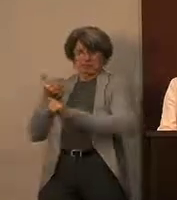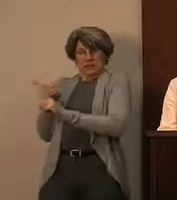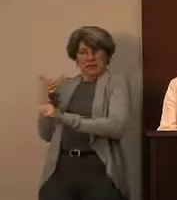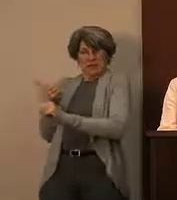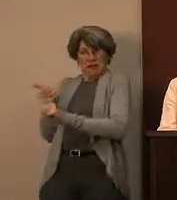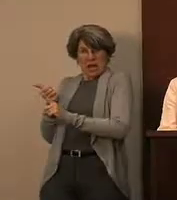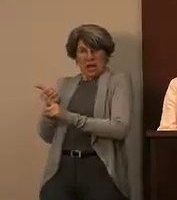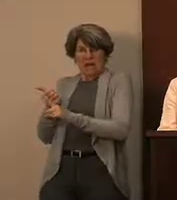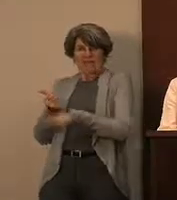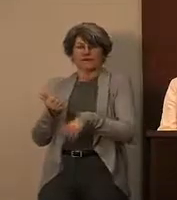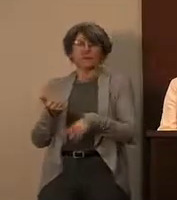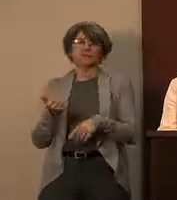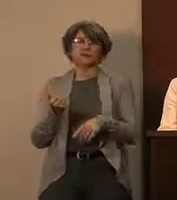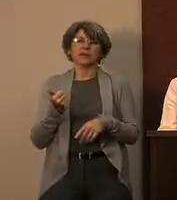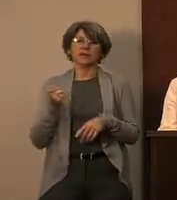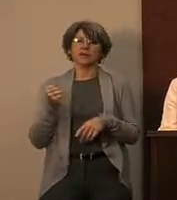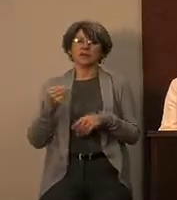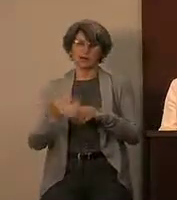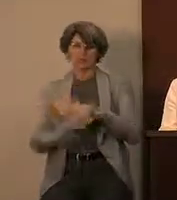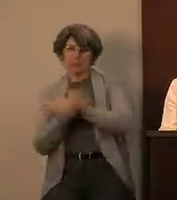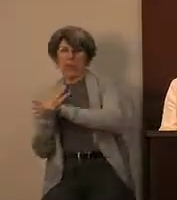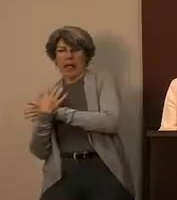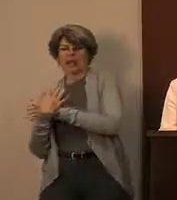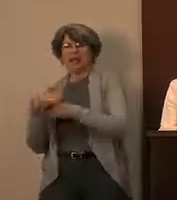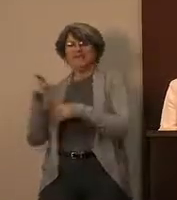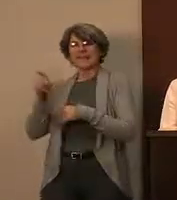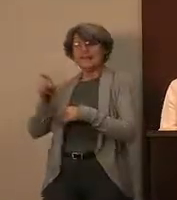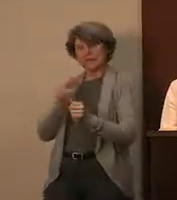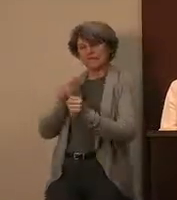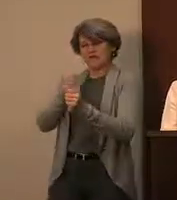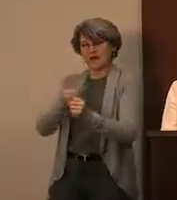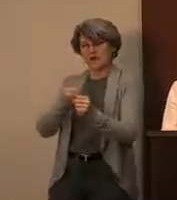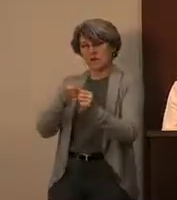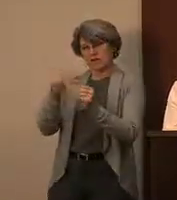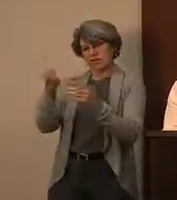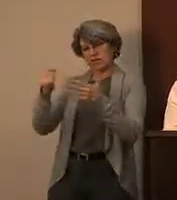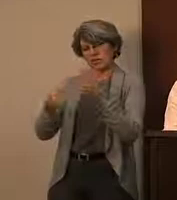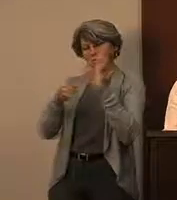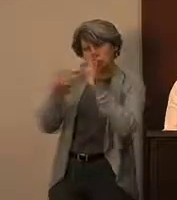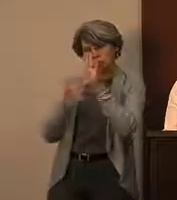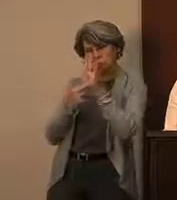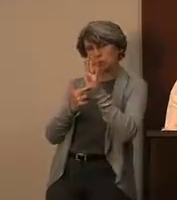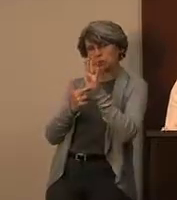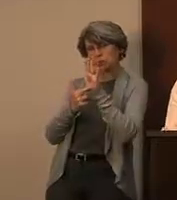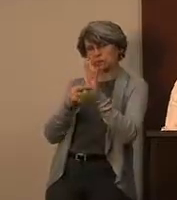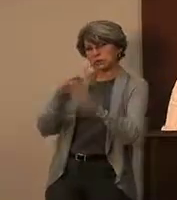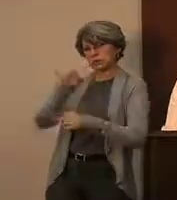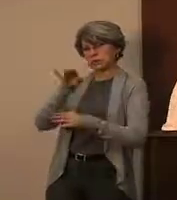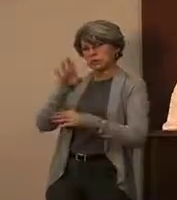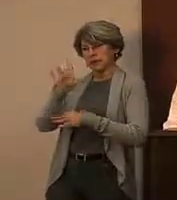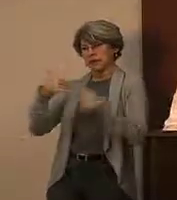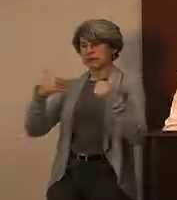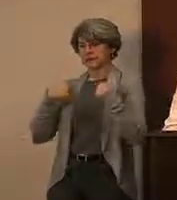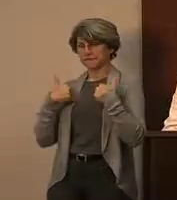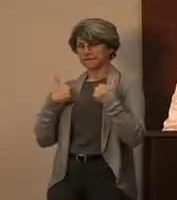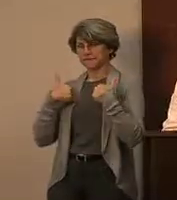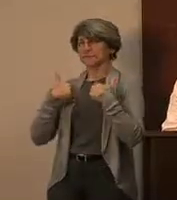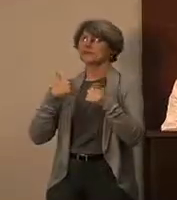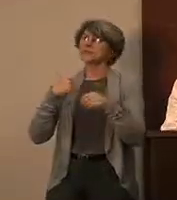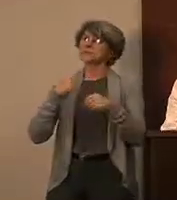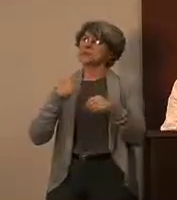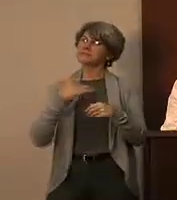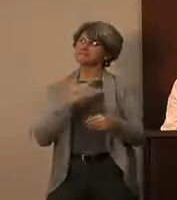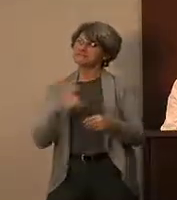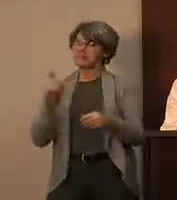to definitely follow the protocol guidelines written by their agency, which generally they have to fill